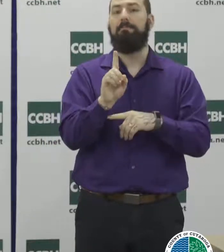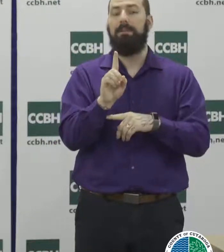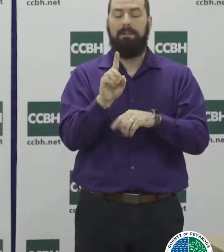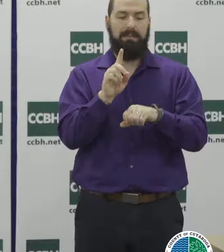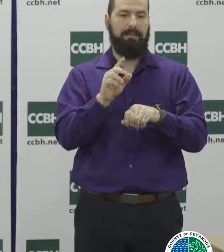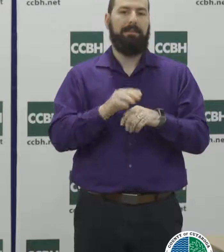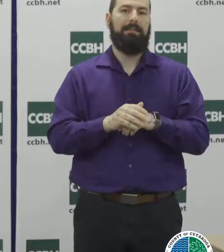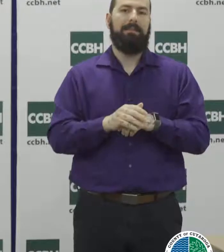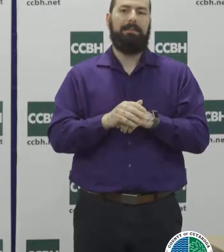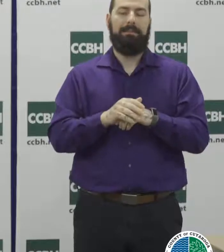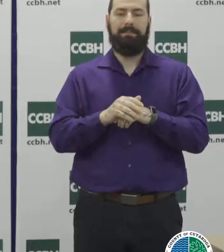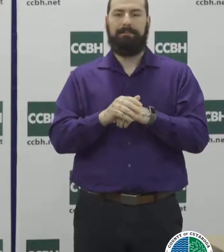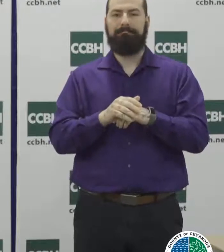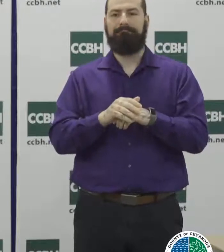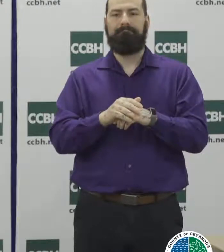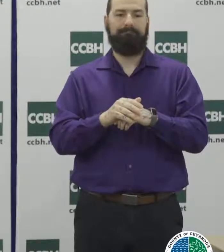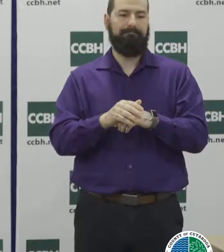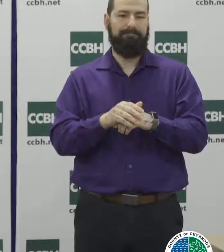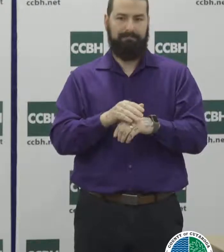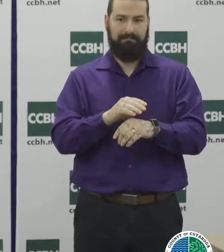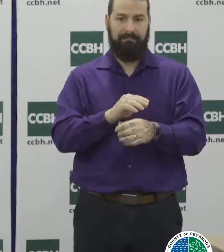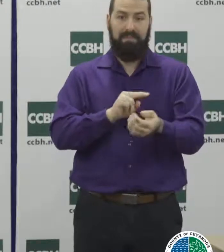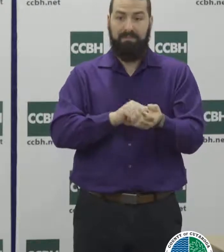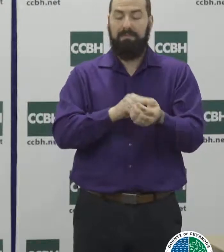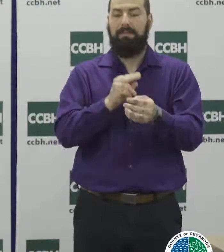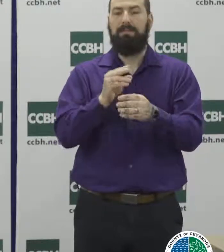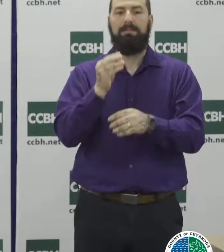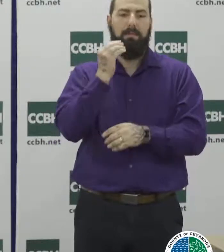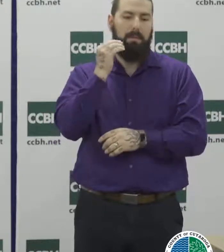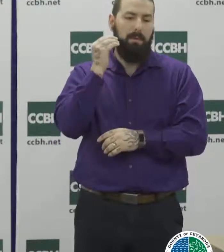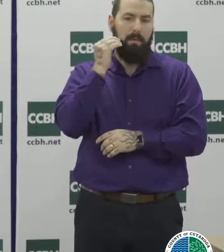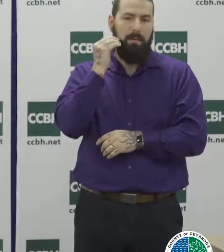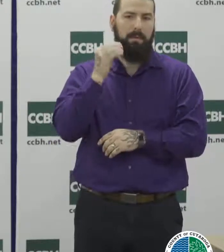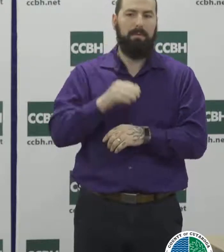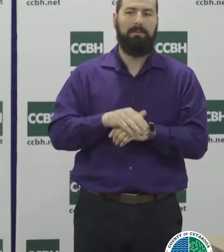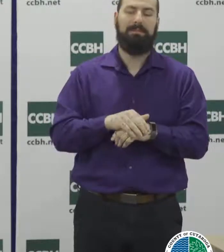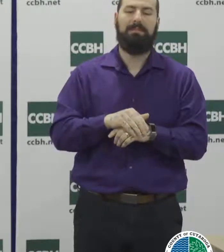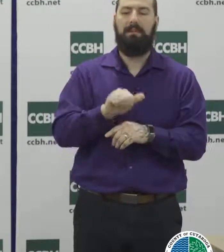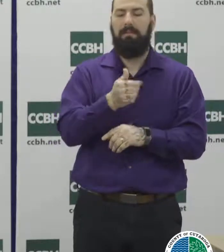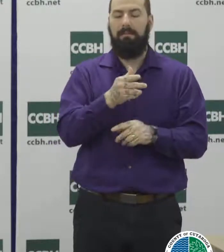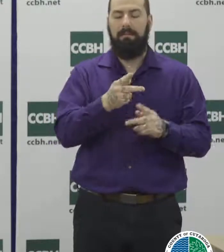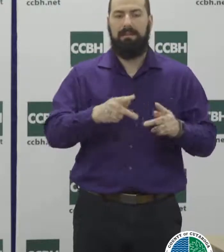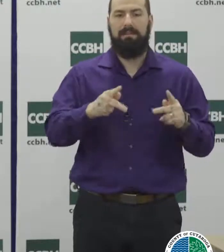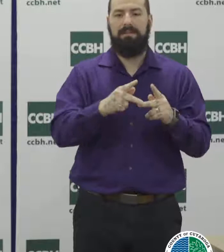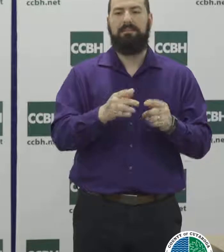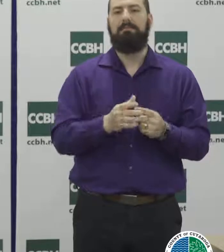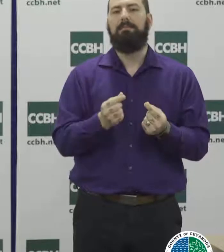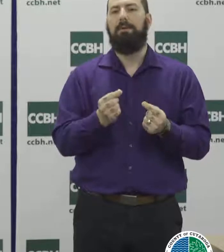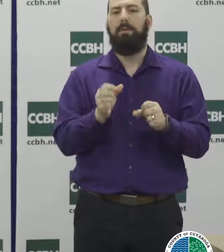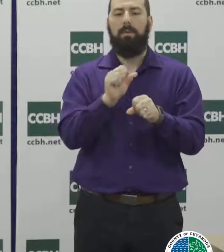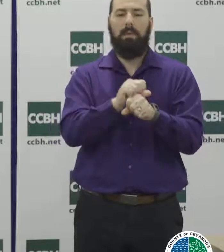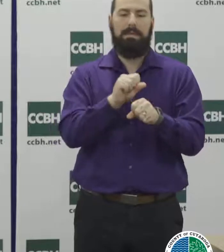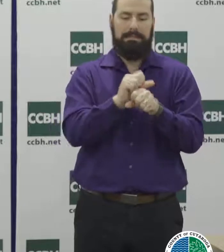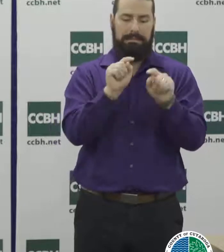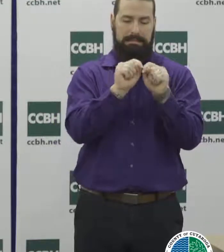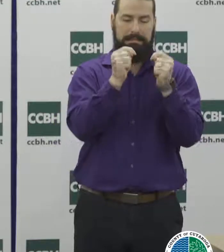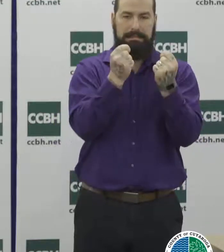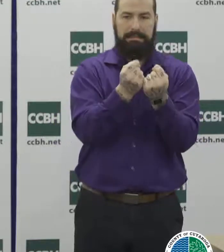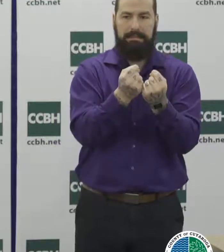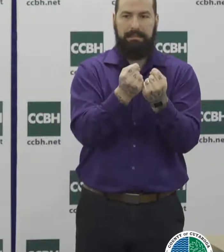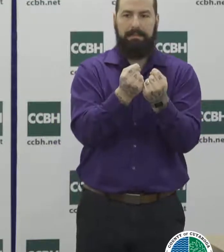congregate sites. Guard members will work as members of a congregate care unified response team, along